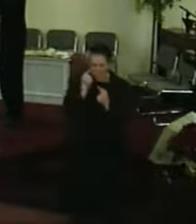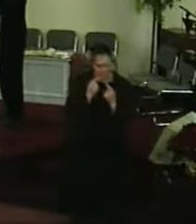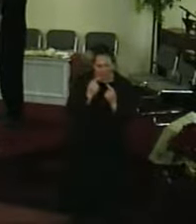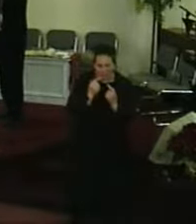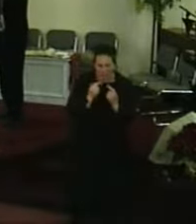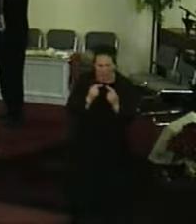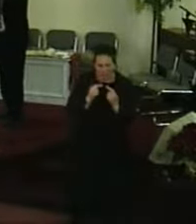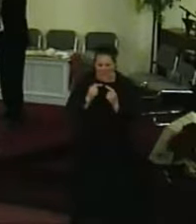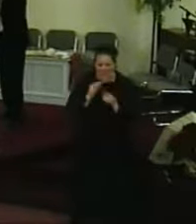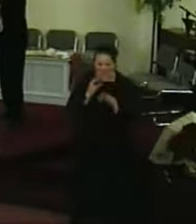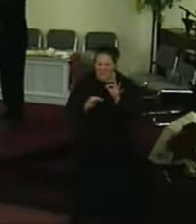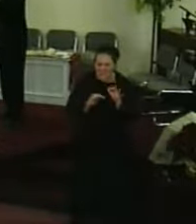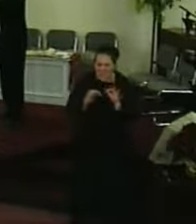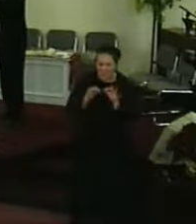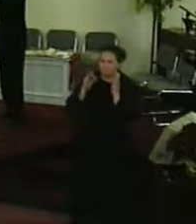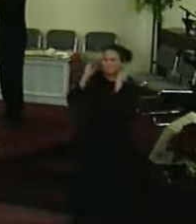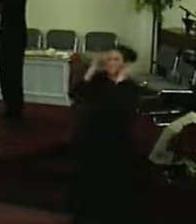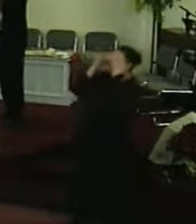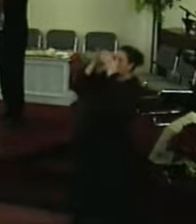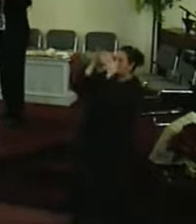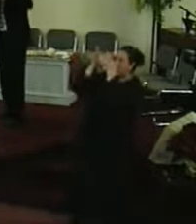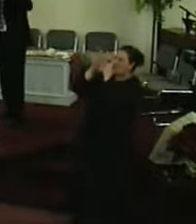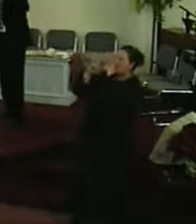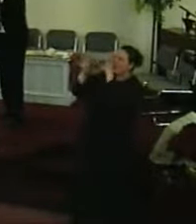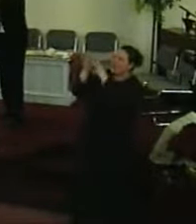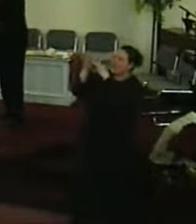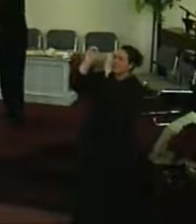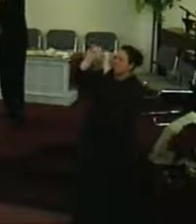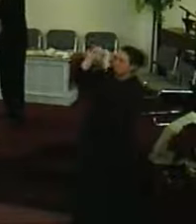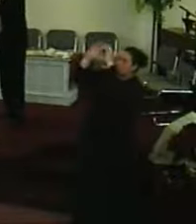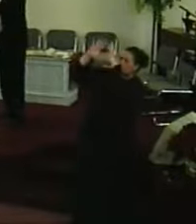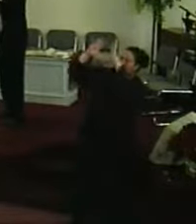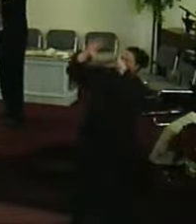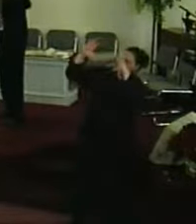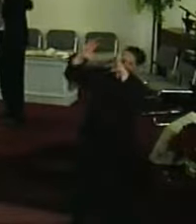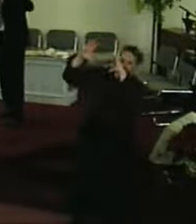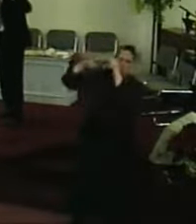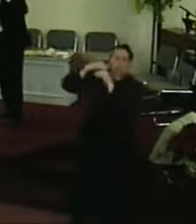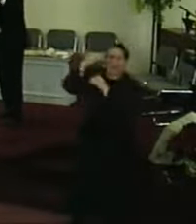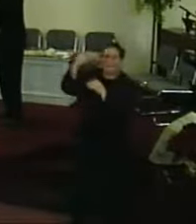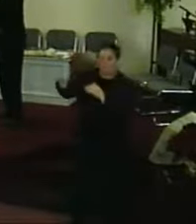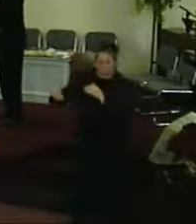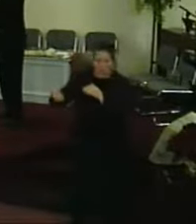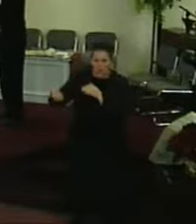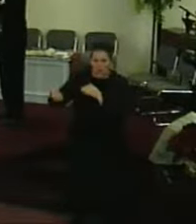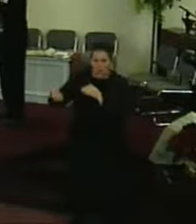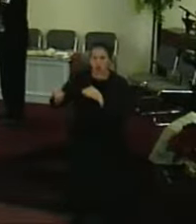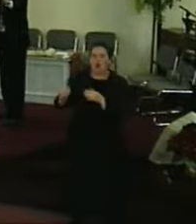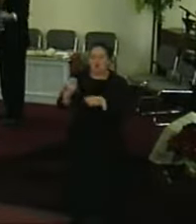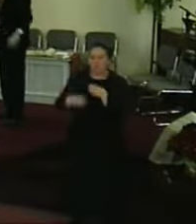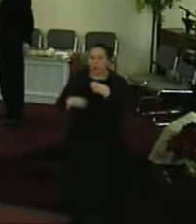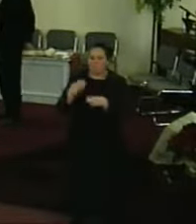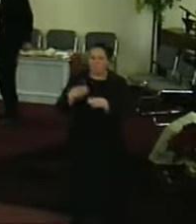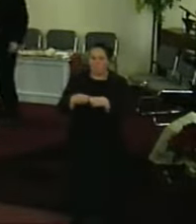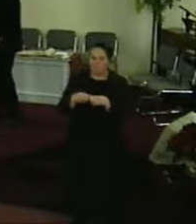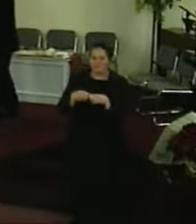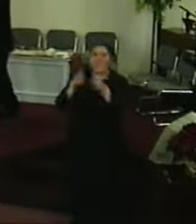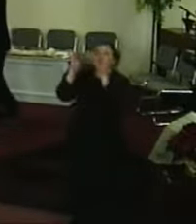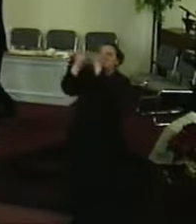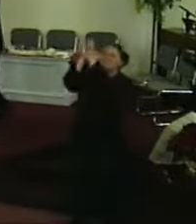Jesus. You get your telescope out. You look beyond your problem. You magnify your God.